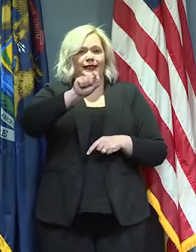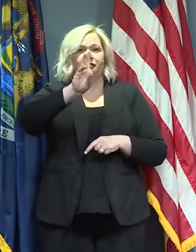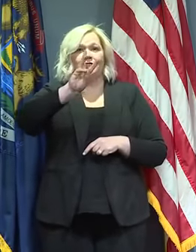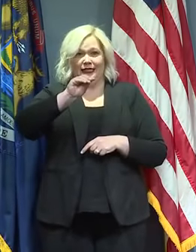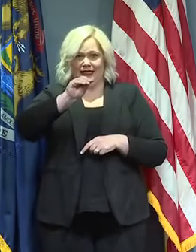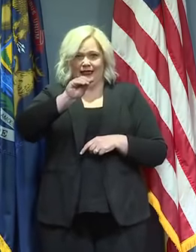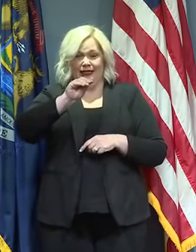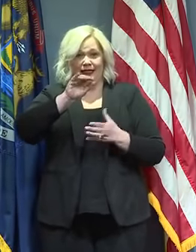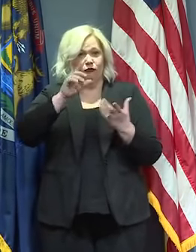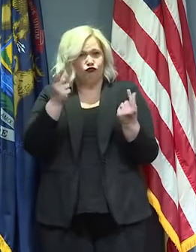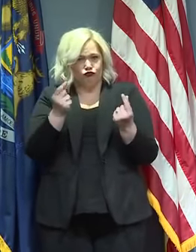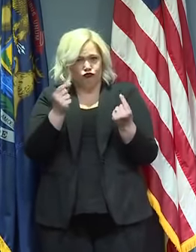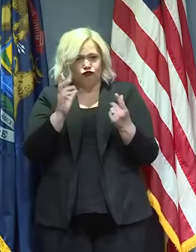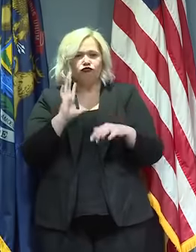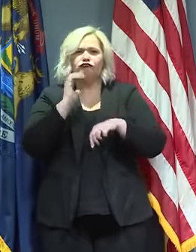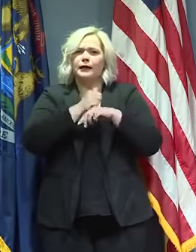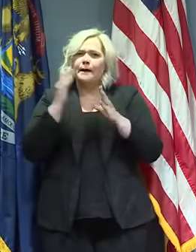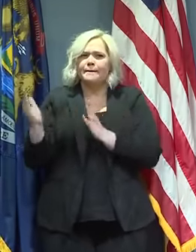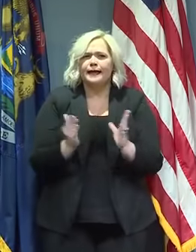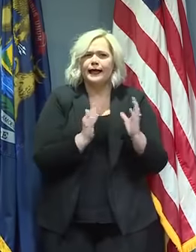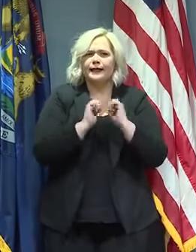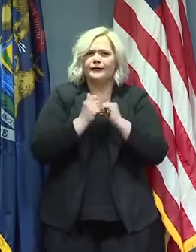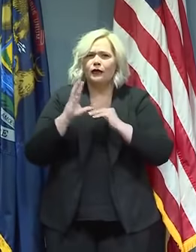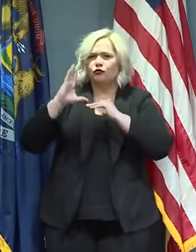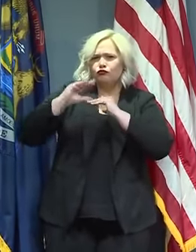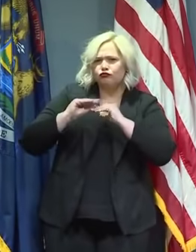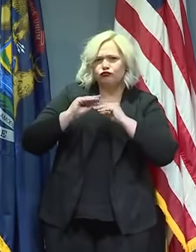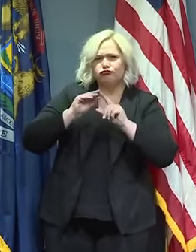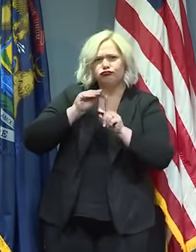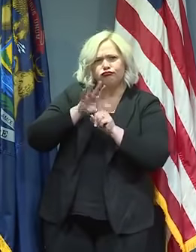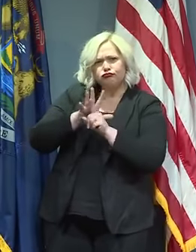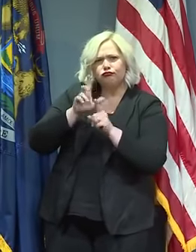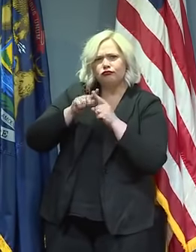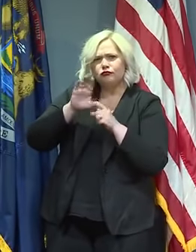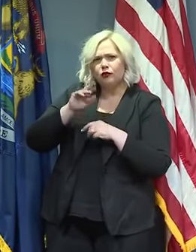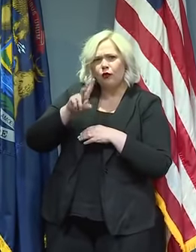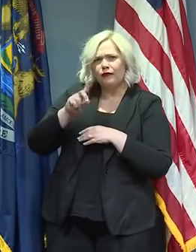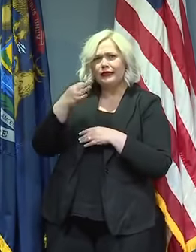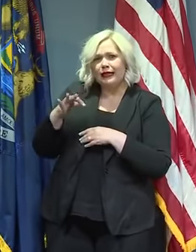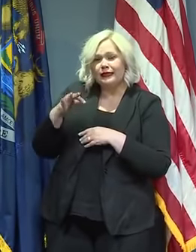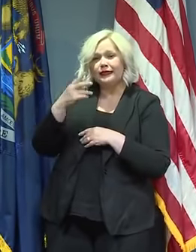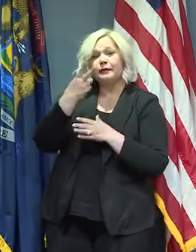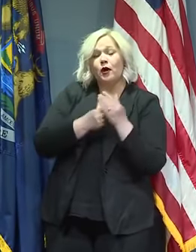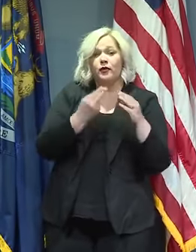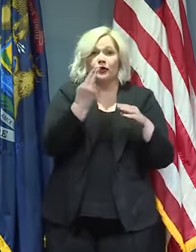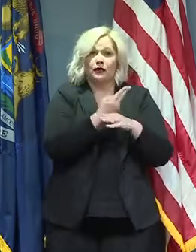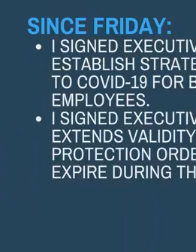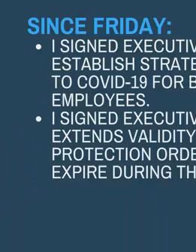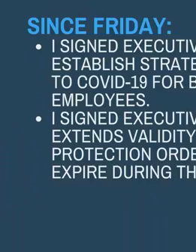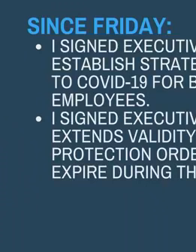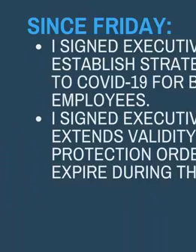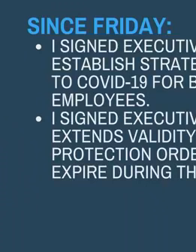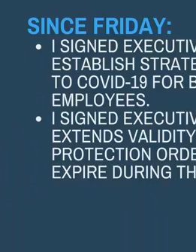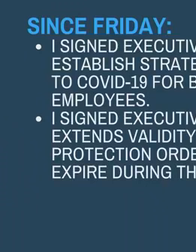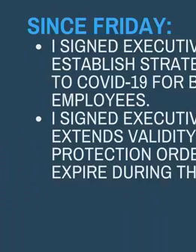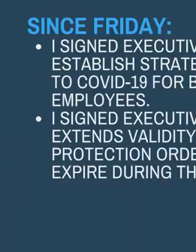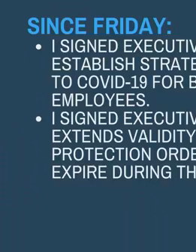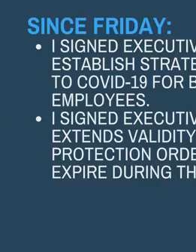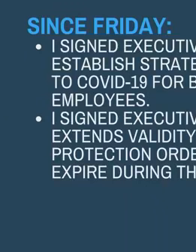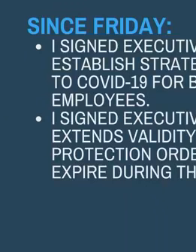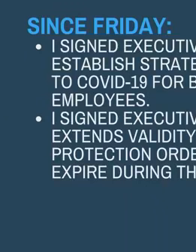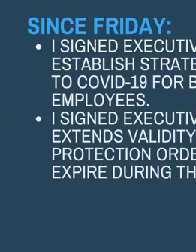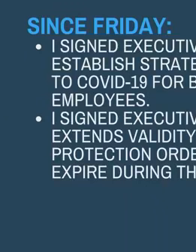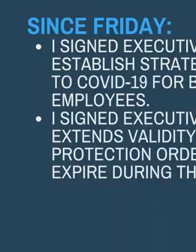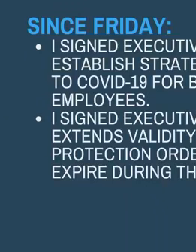to establish strategies to reduce exposure to COVID-19 for both customers and employees. The order also